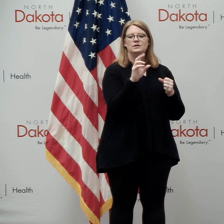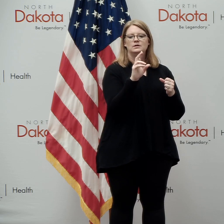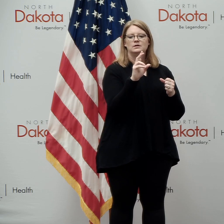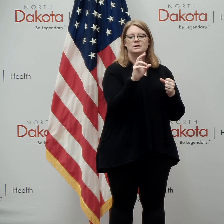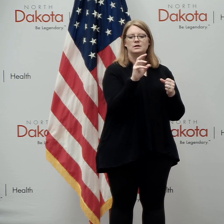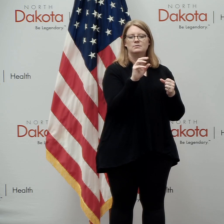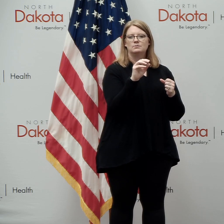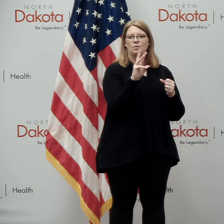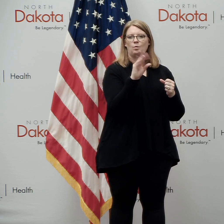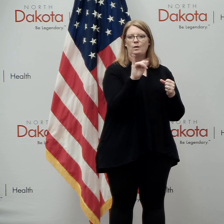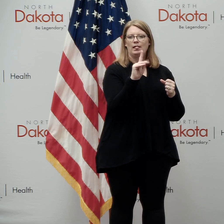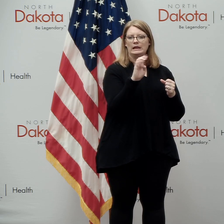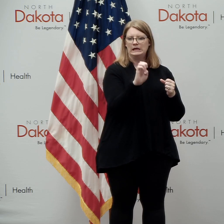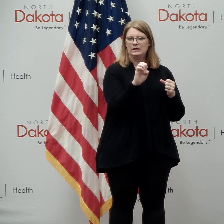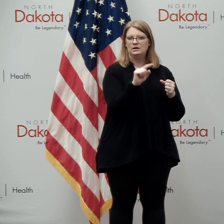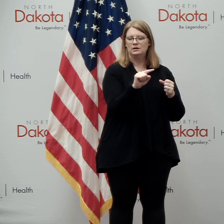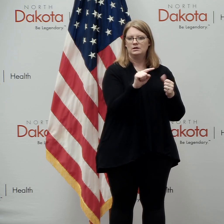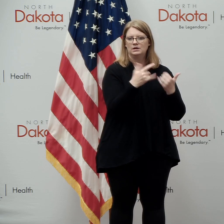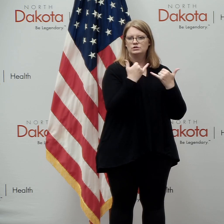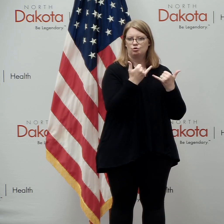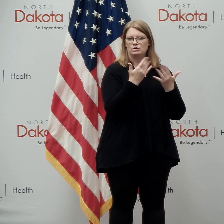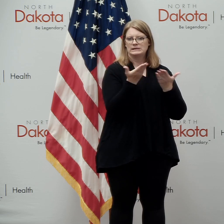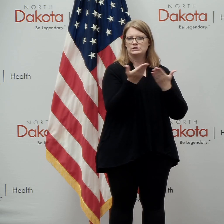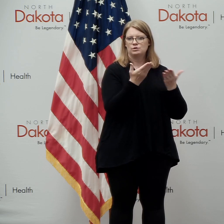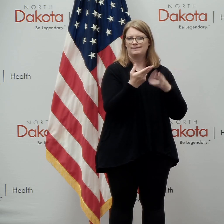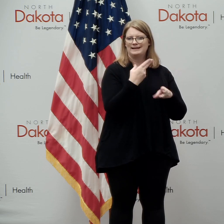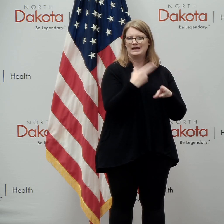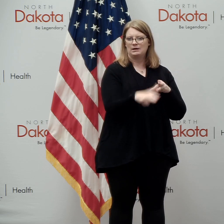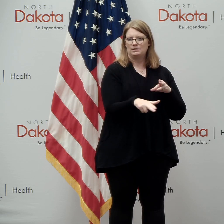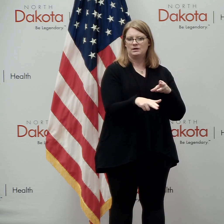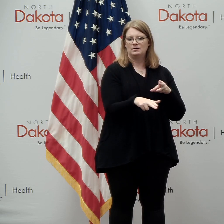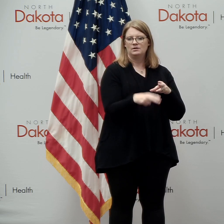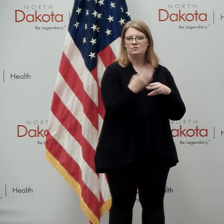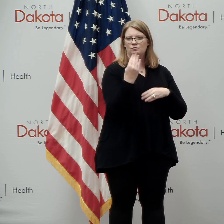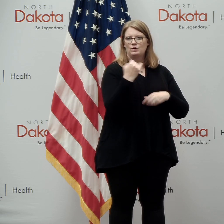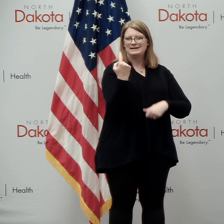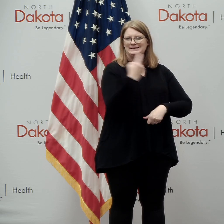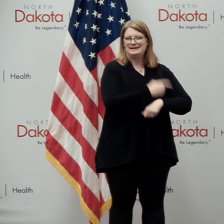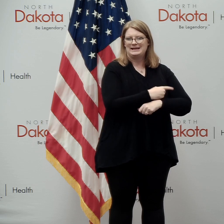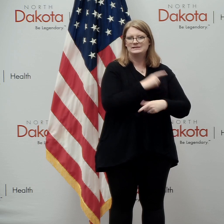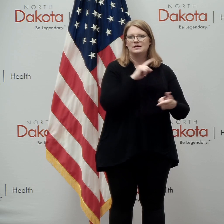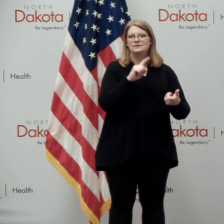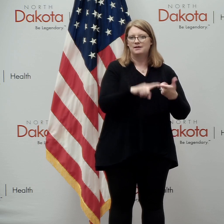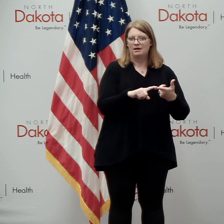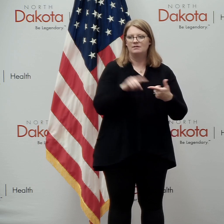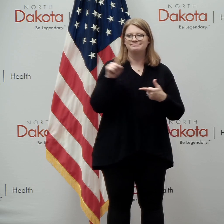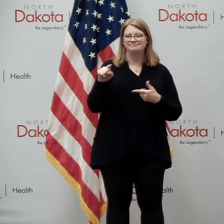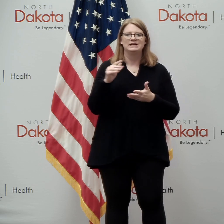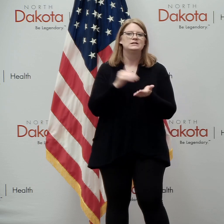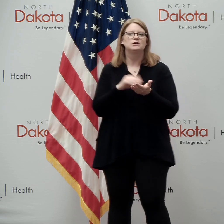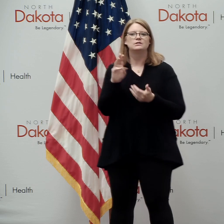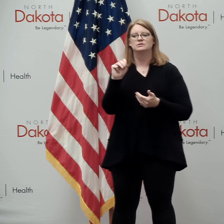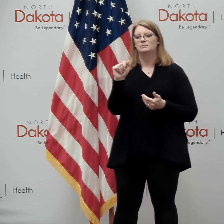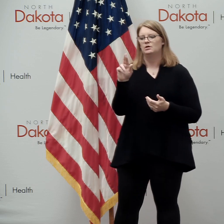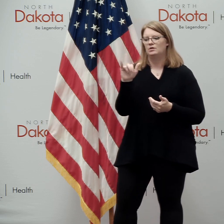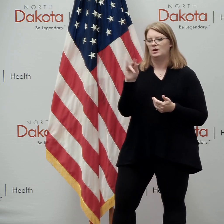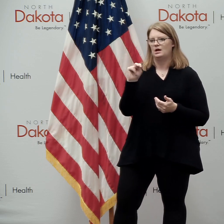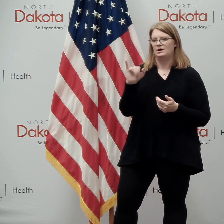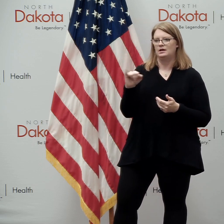Wilkie, who is currently serving in the interim for these 14 days until Dr. Mariana arrives.